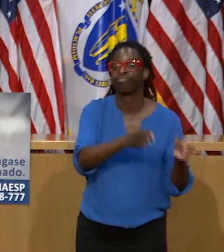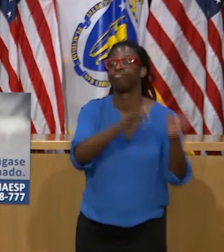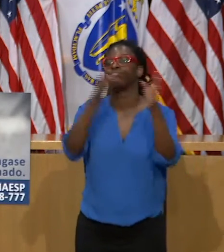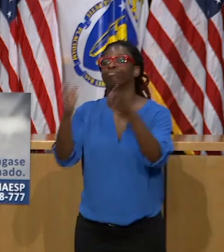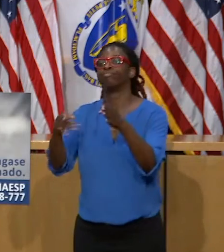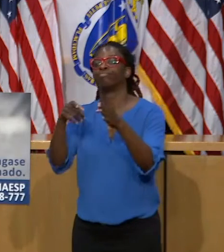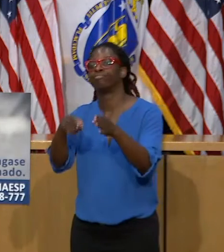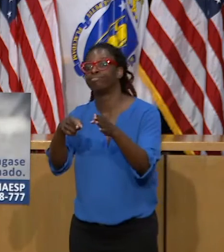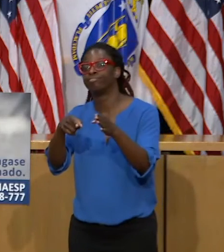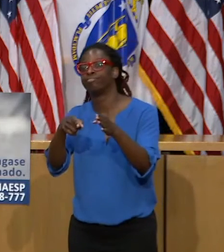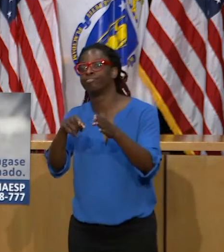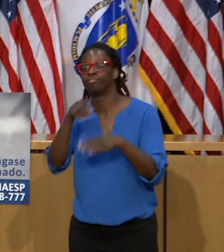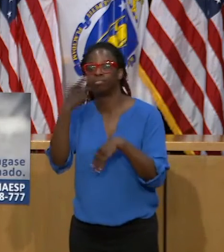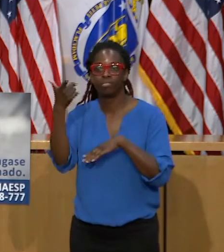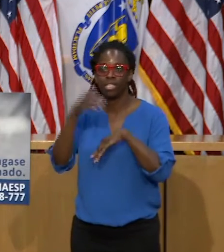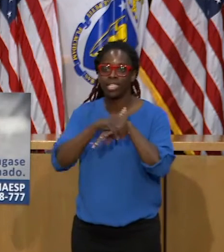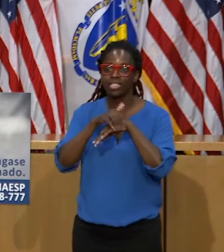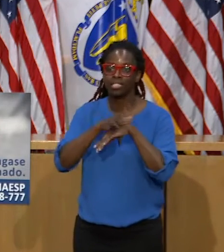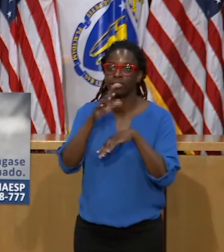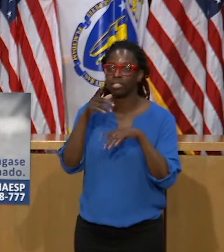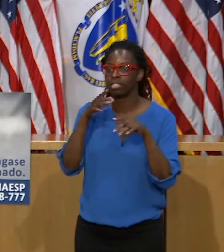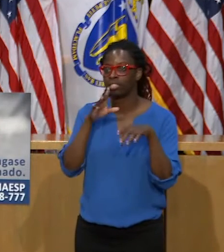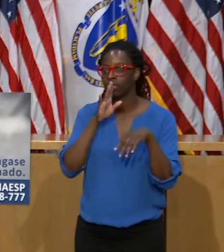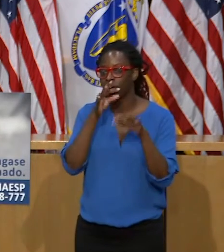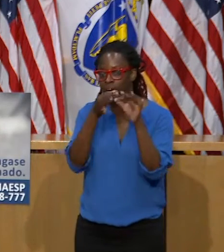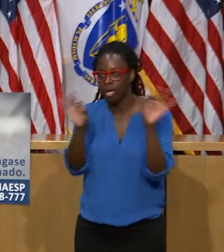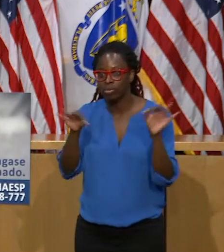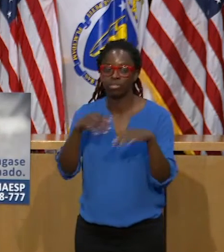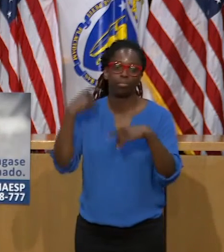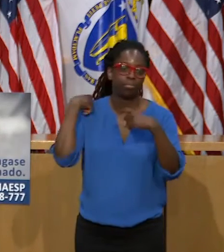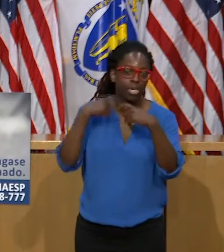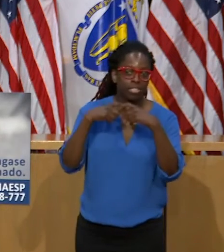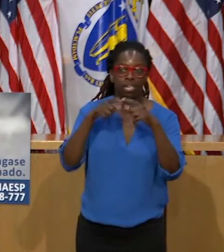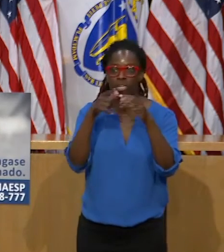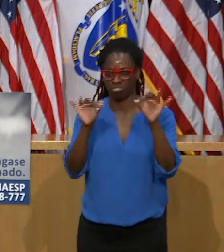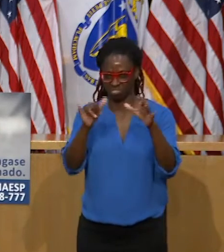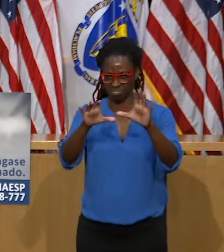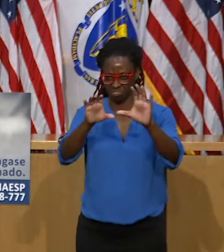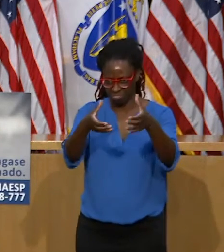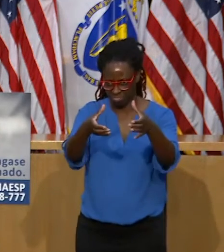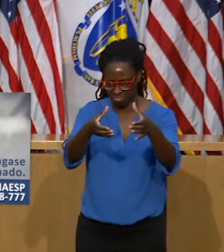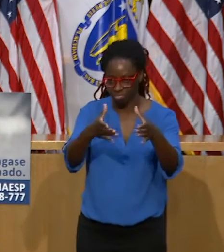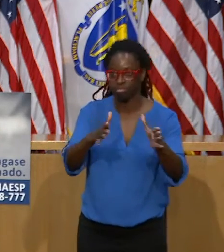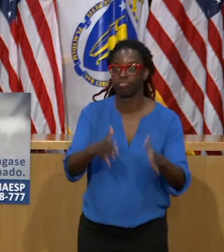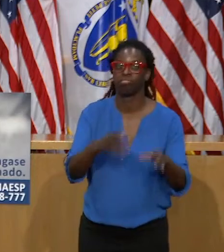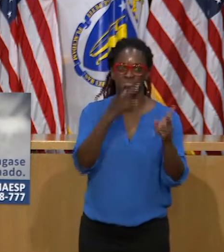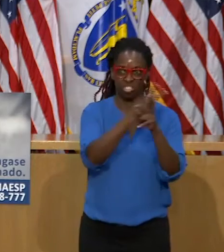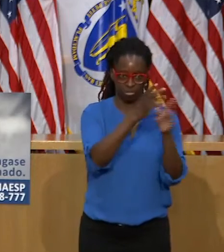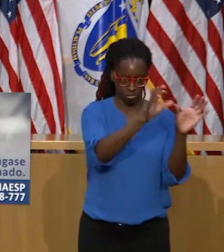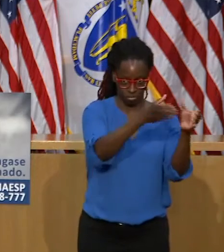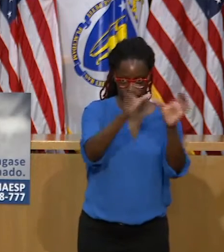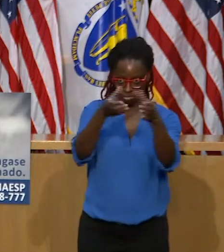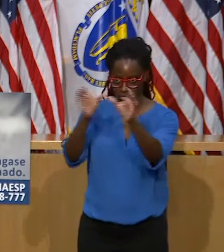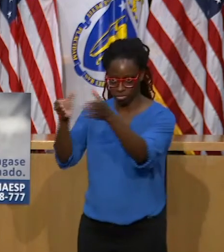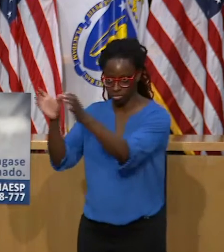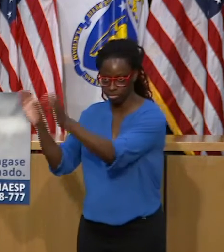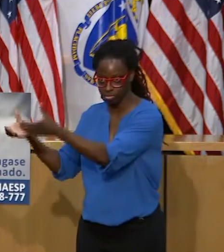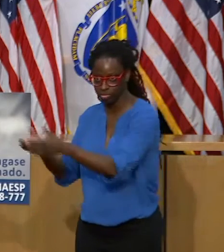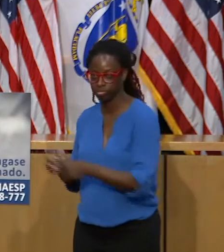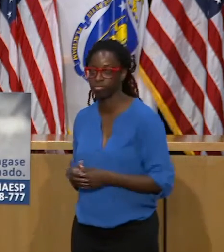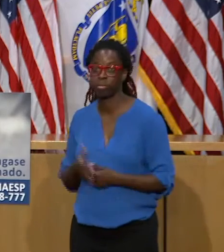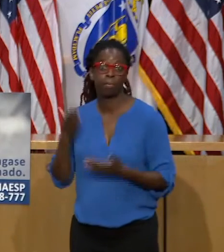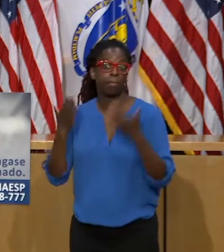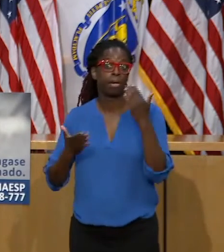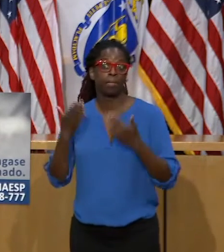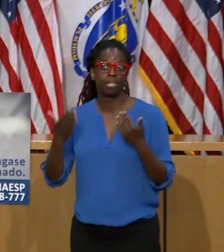hybrid model for whatever reason, we would ask that a district consider sending substantially separate special education students